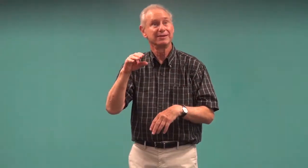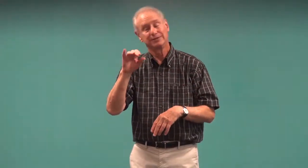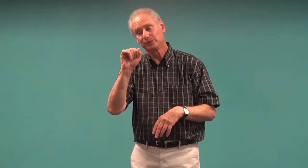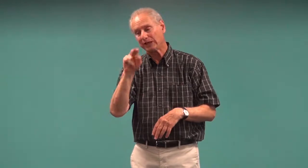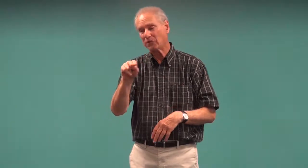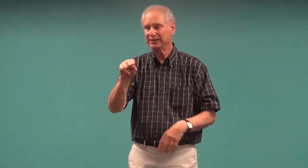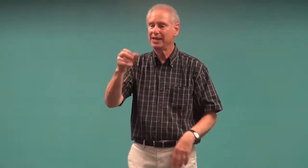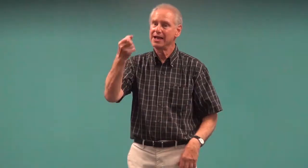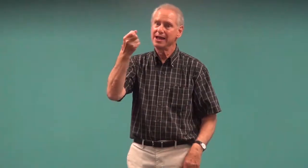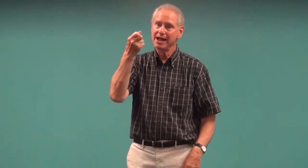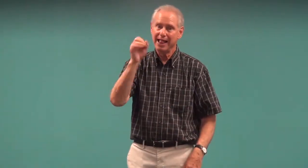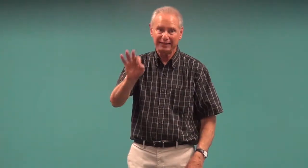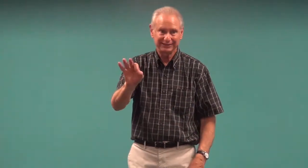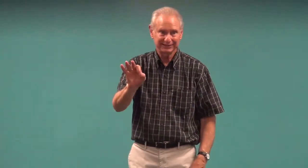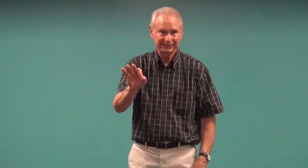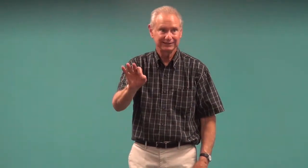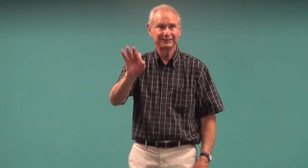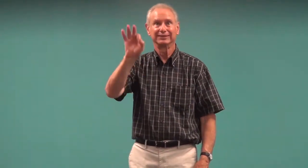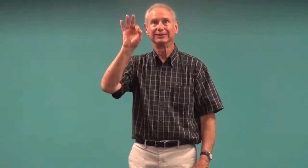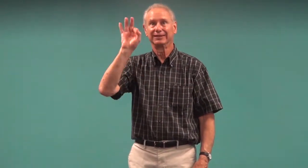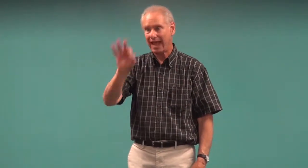retired in January of